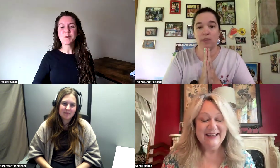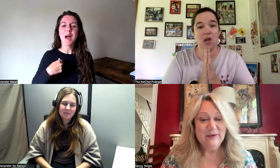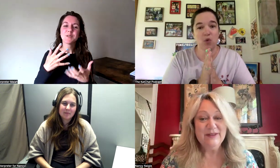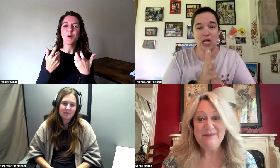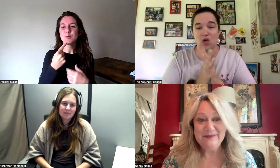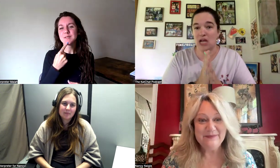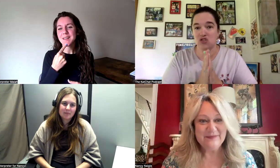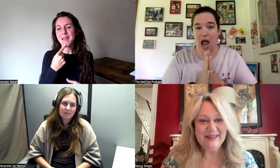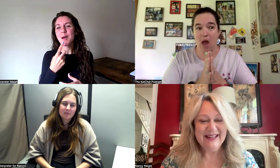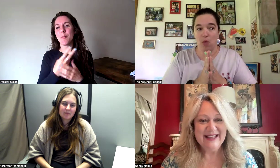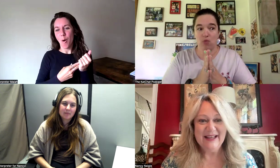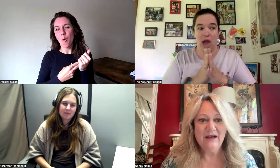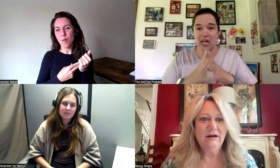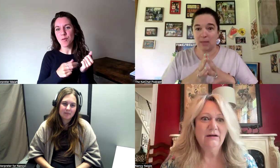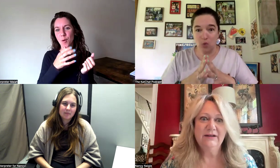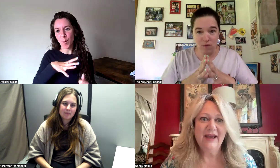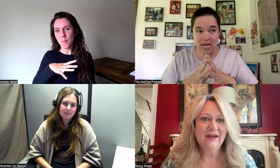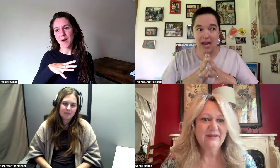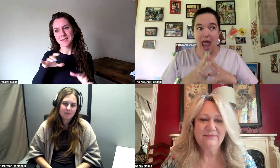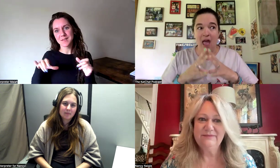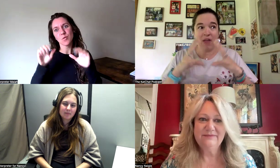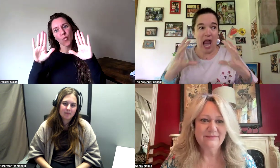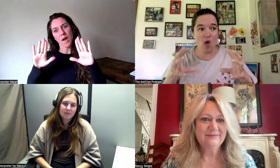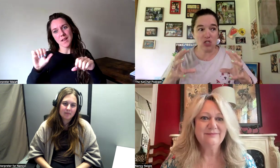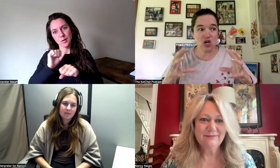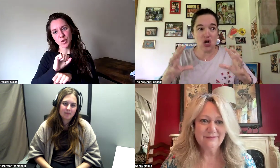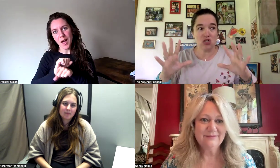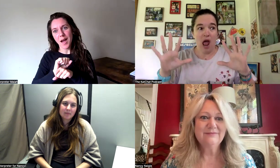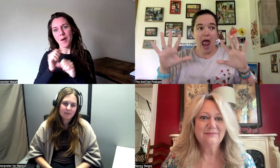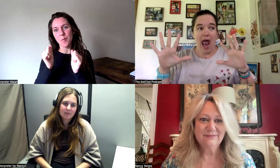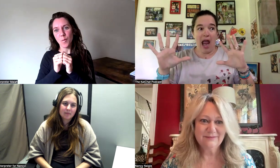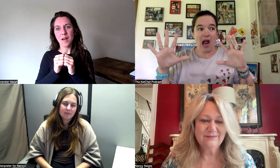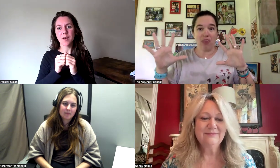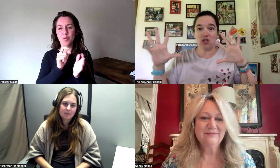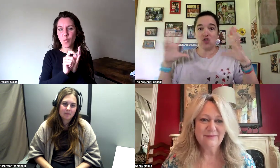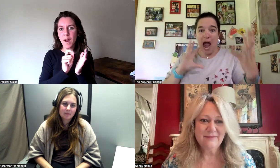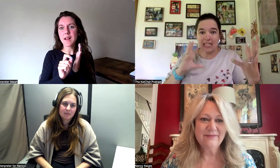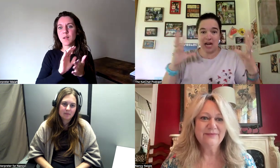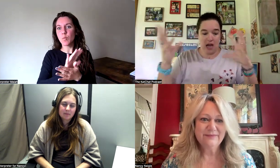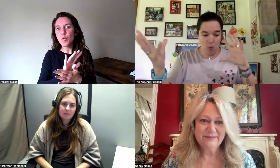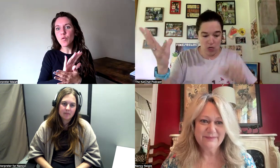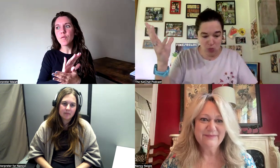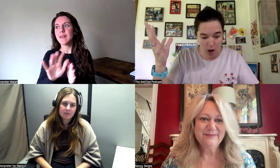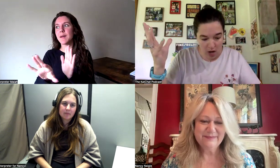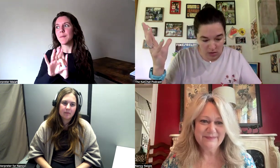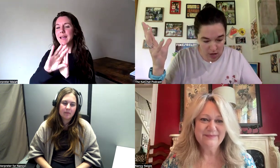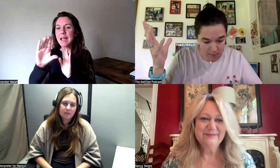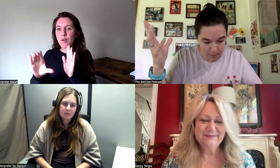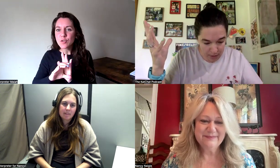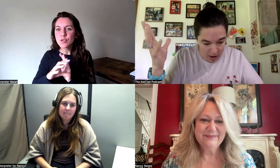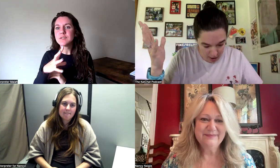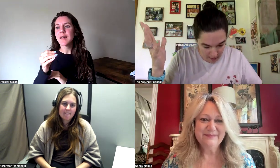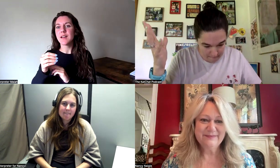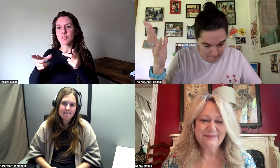both of them did a really great job with writing the movie, the character, and the directing, which was